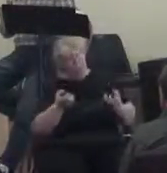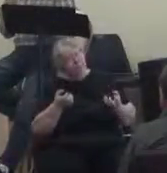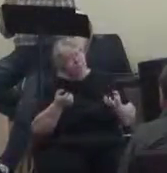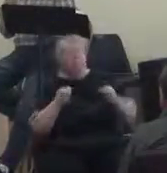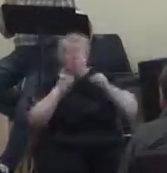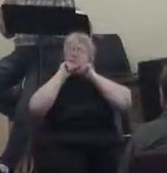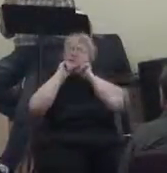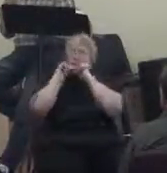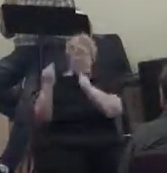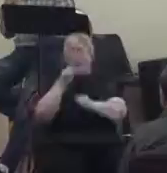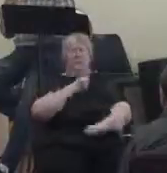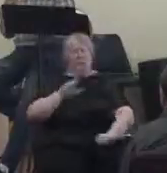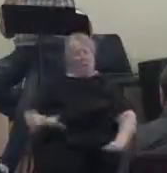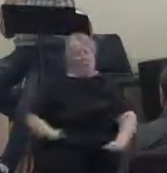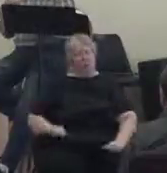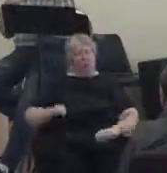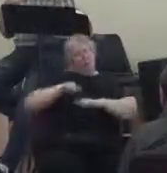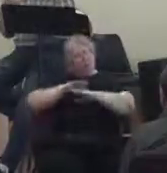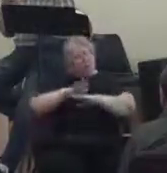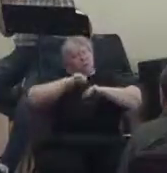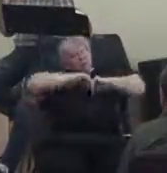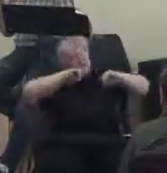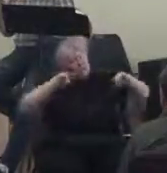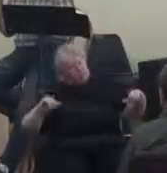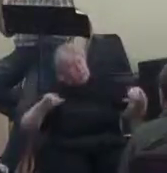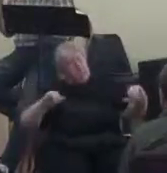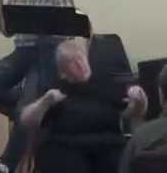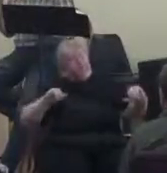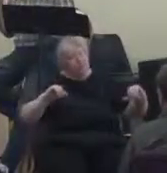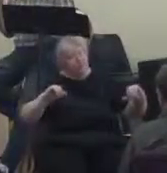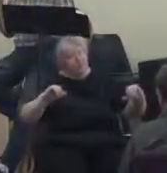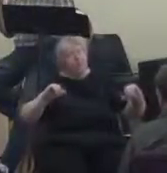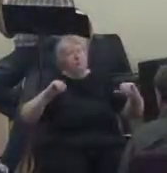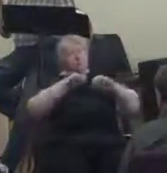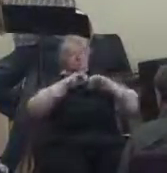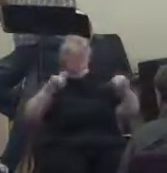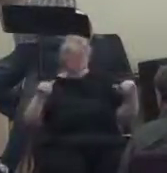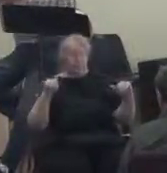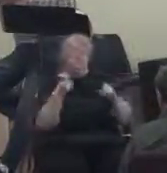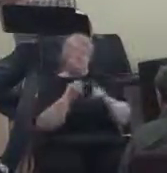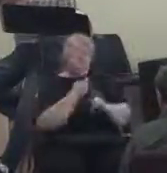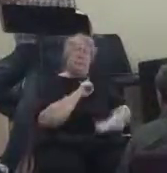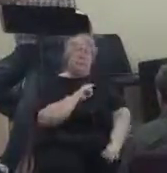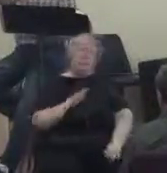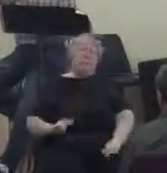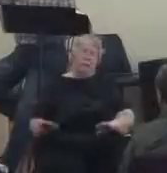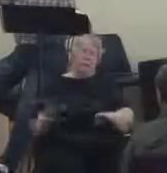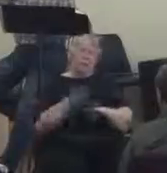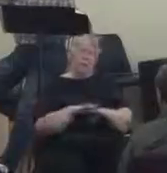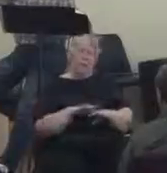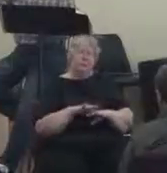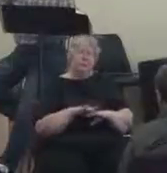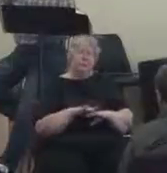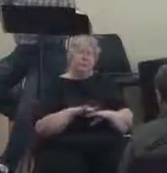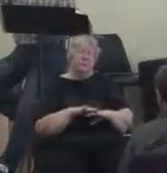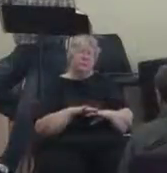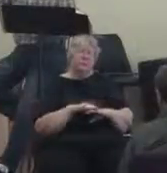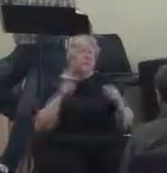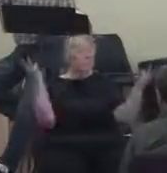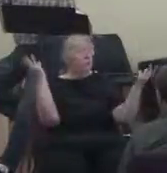Denying the Lord causes separation, and it's separation from the kingdom work. He's given every one of you and